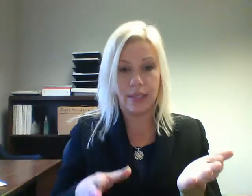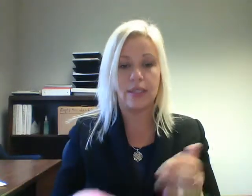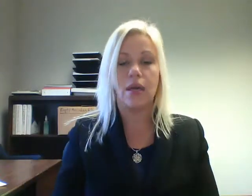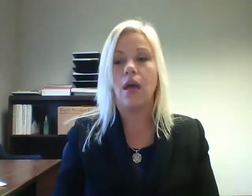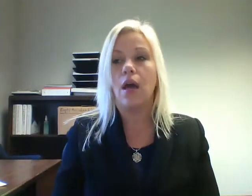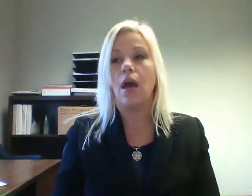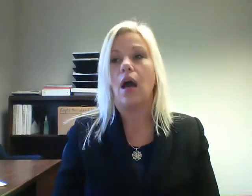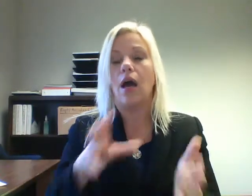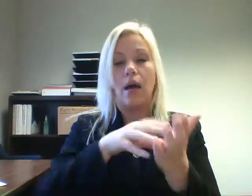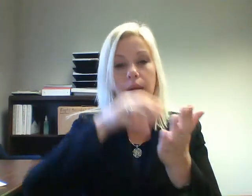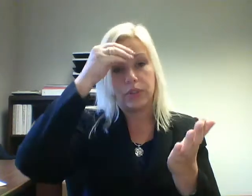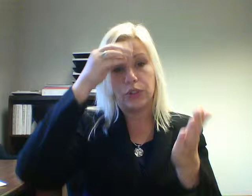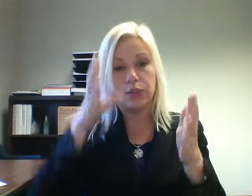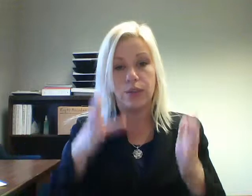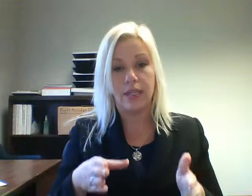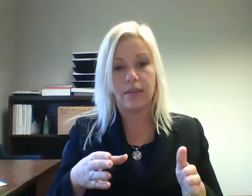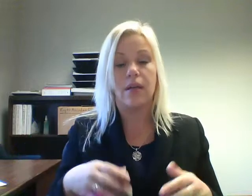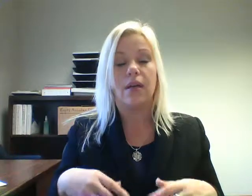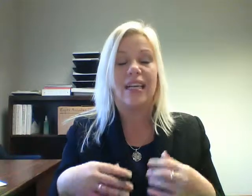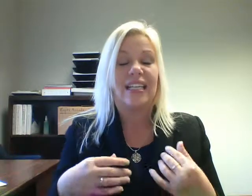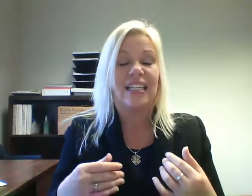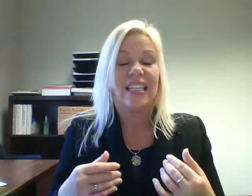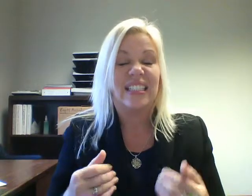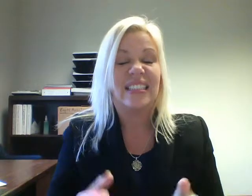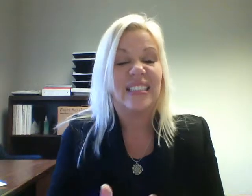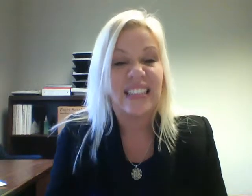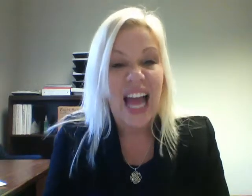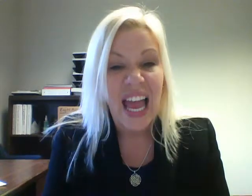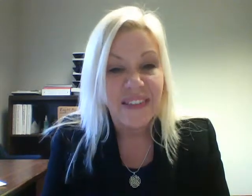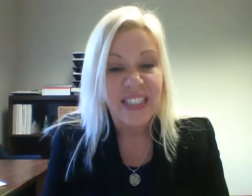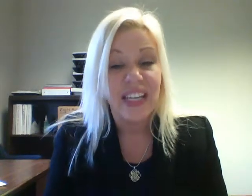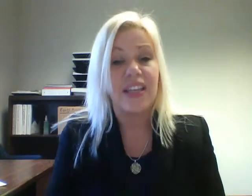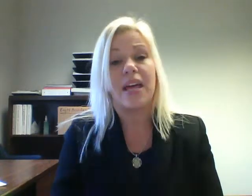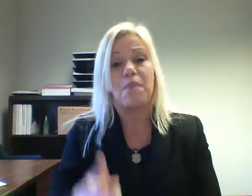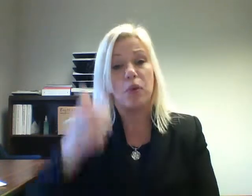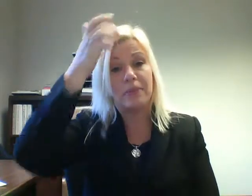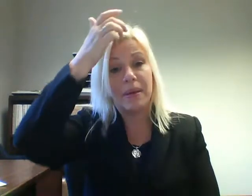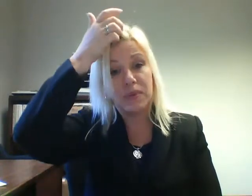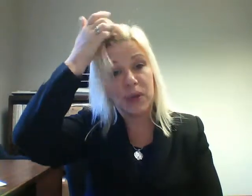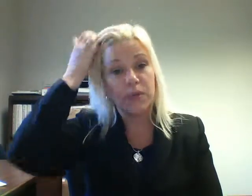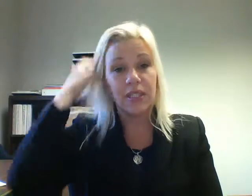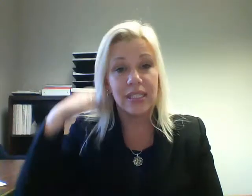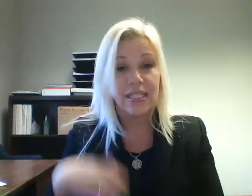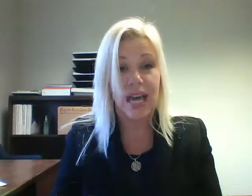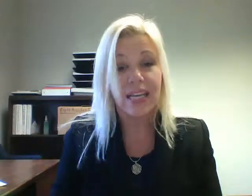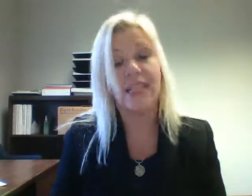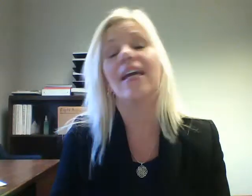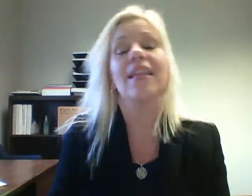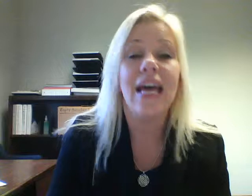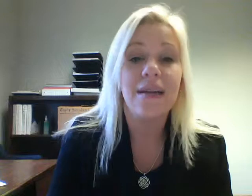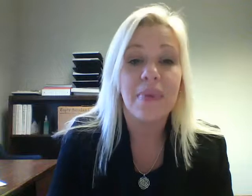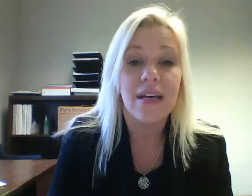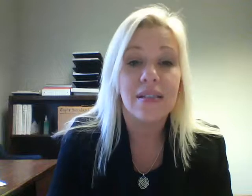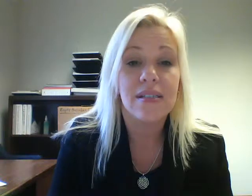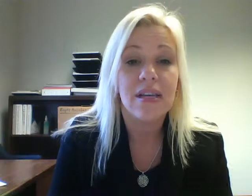student, student. I have to tell you that most people don't really sign it like that because